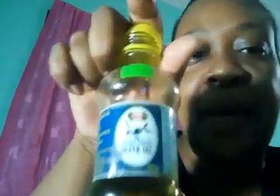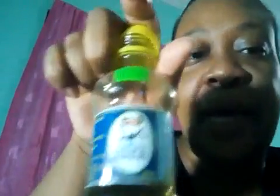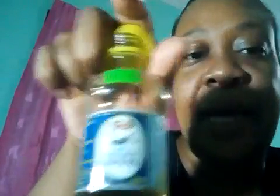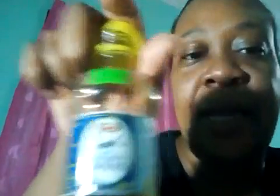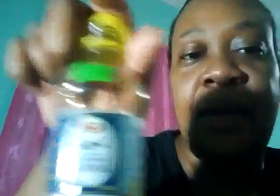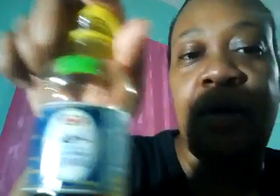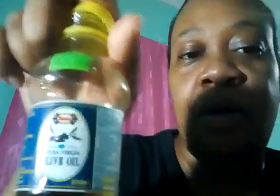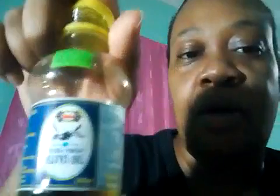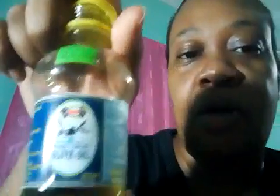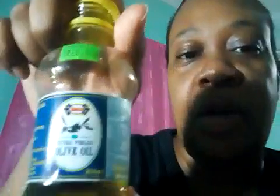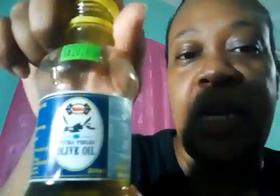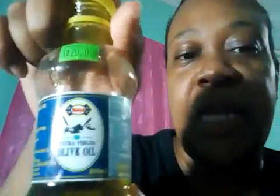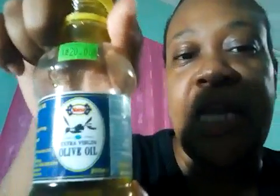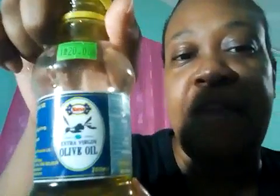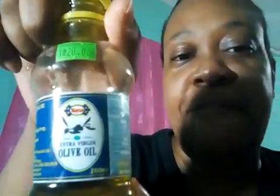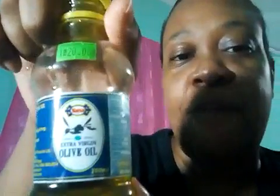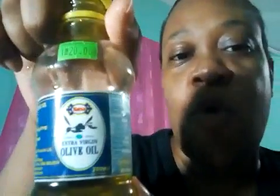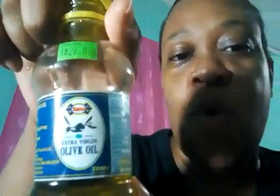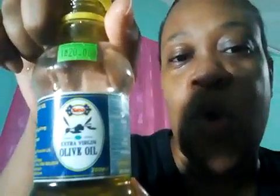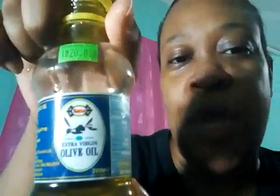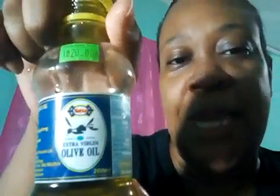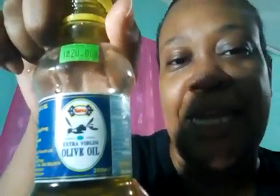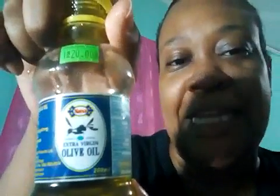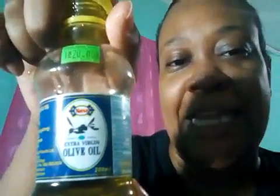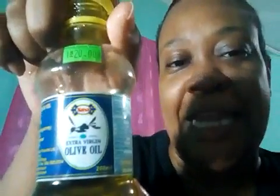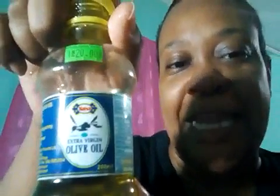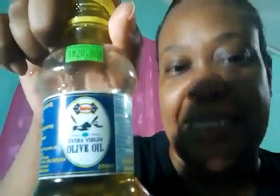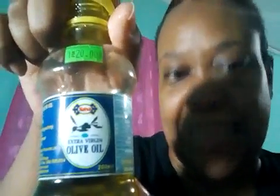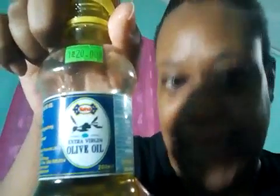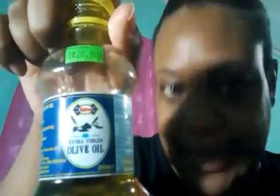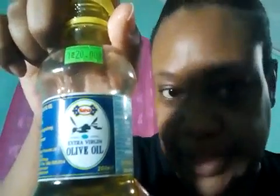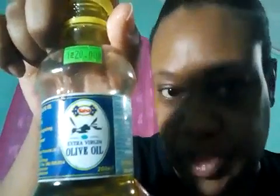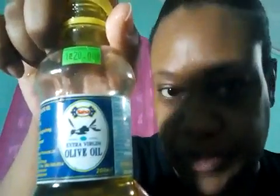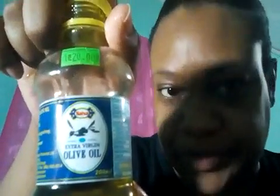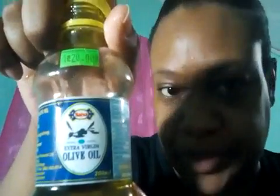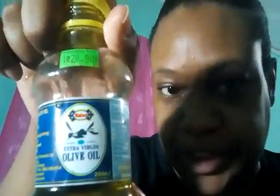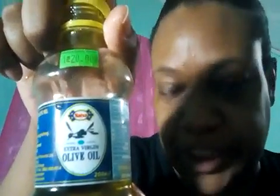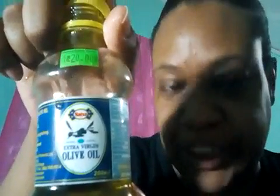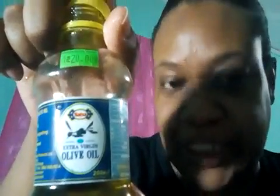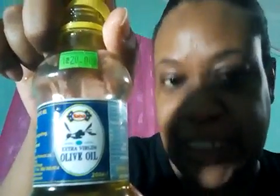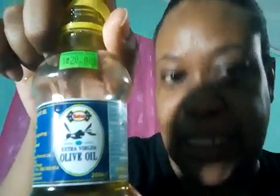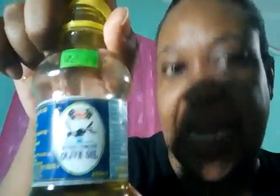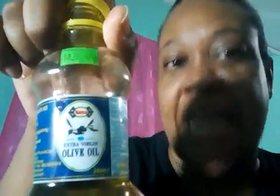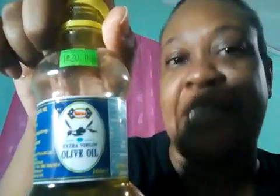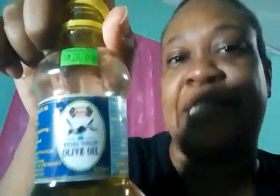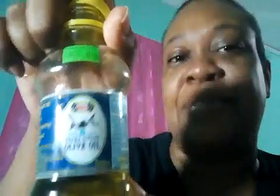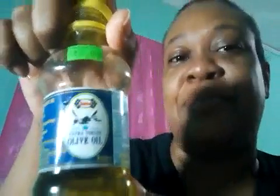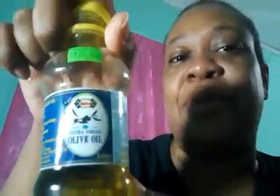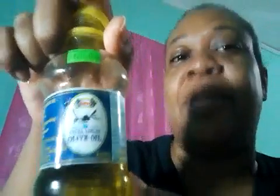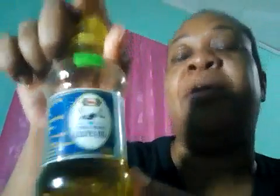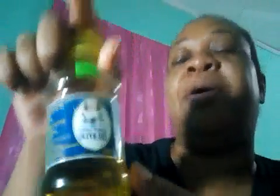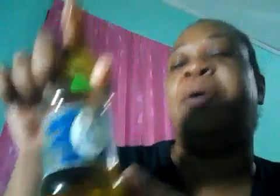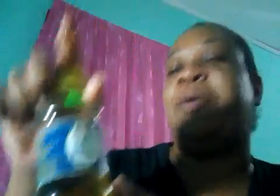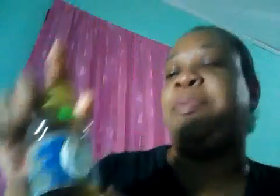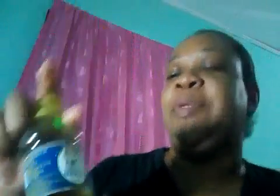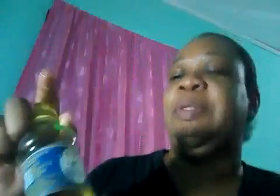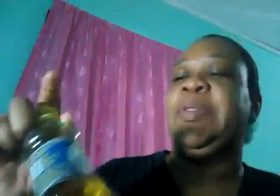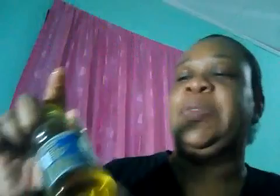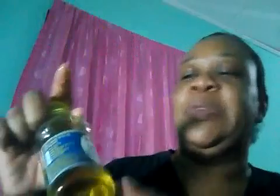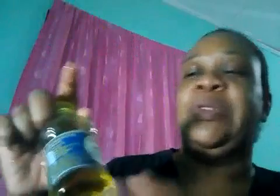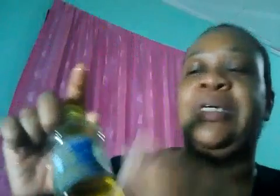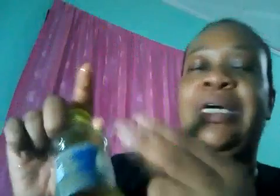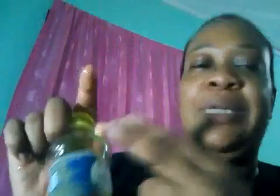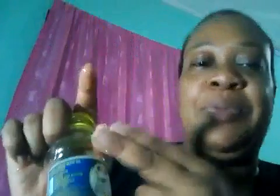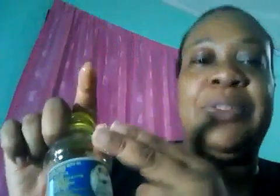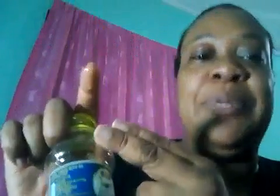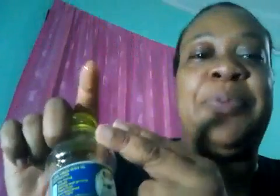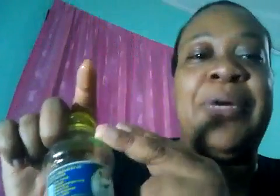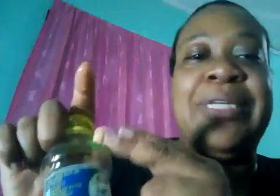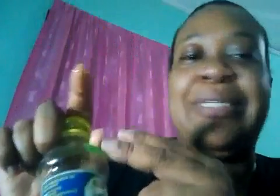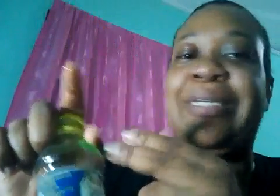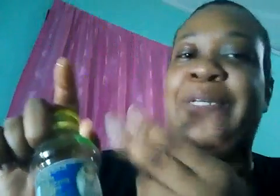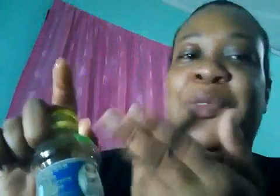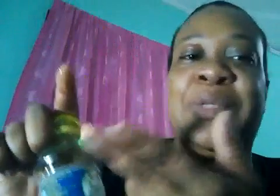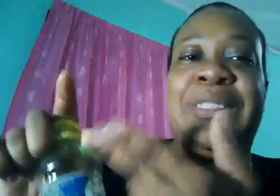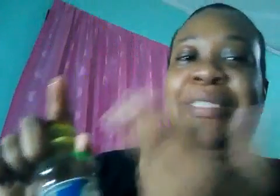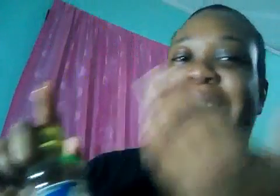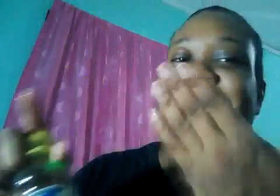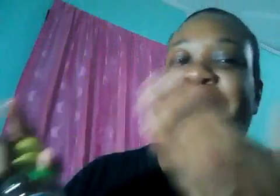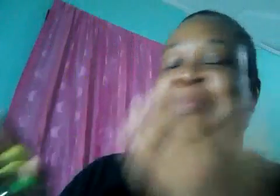My olive oil, yes, extra virgin, nice Sabrina. Oh God, I put the price on it, $20.